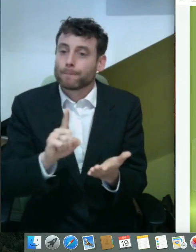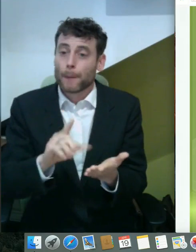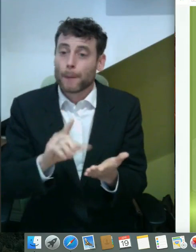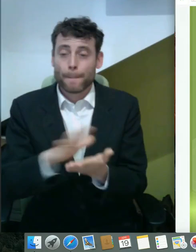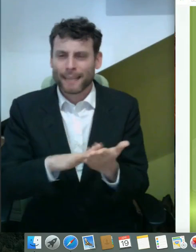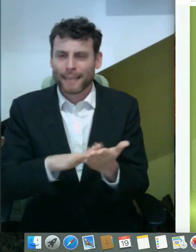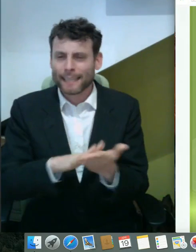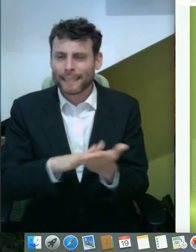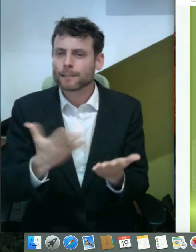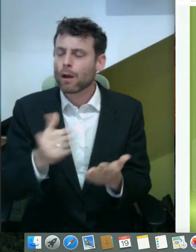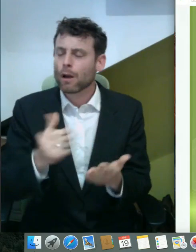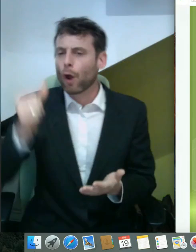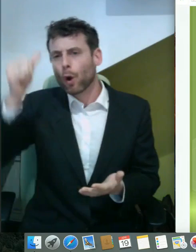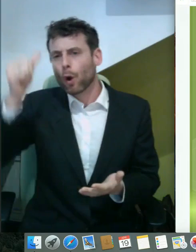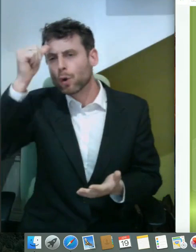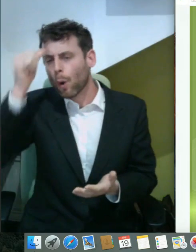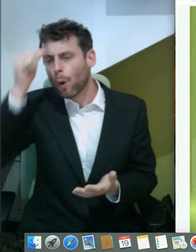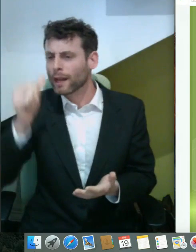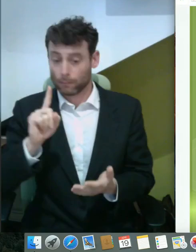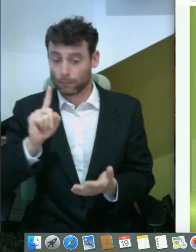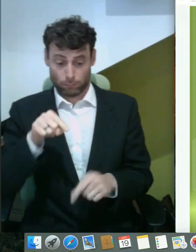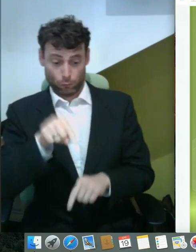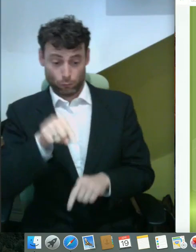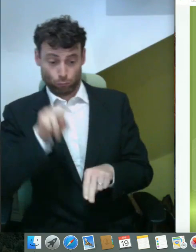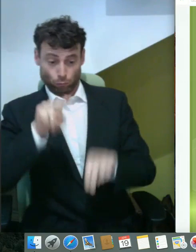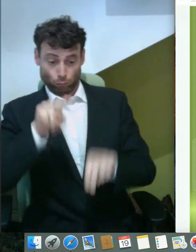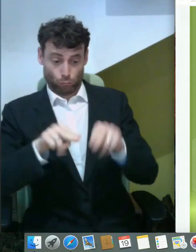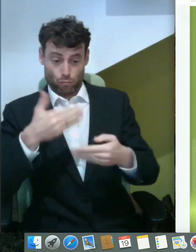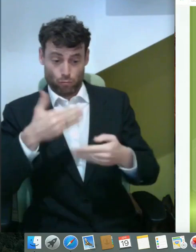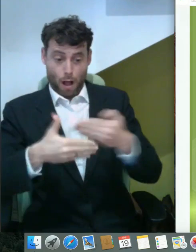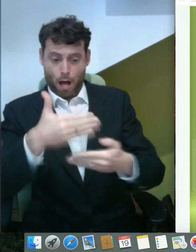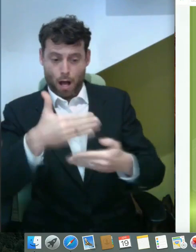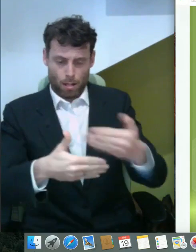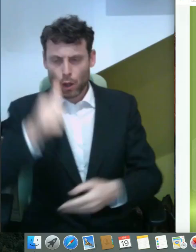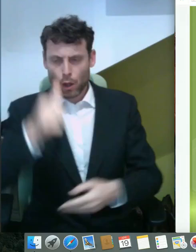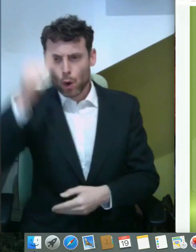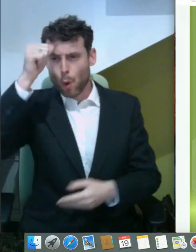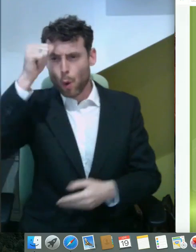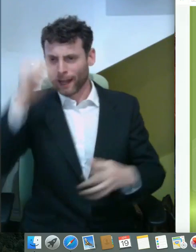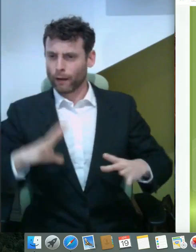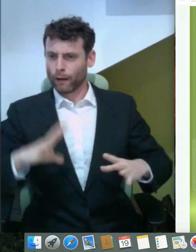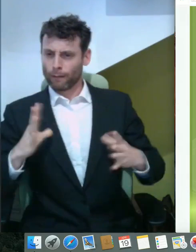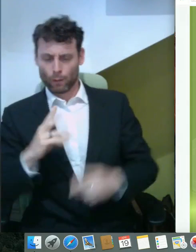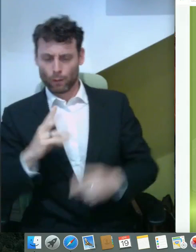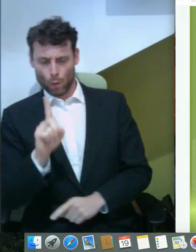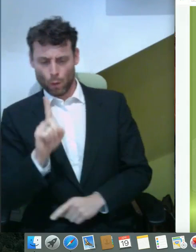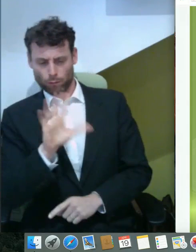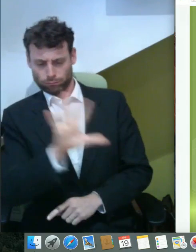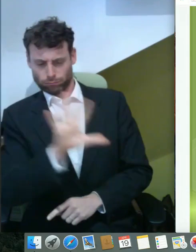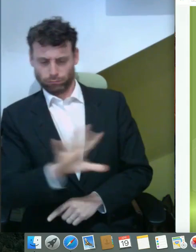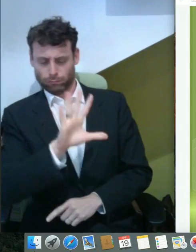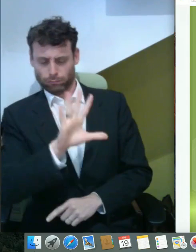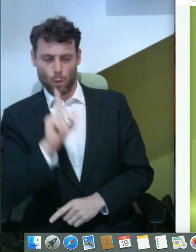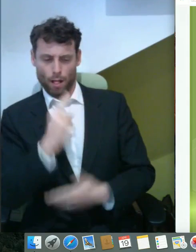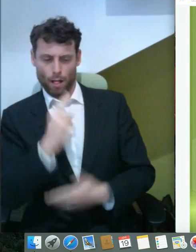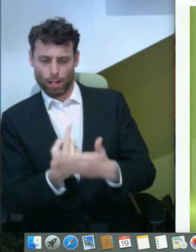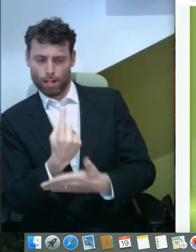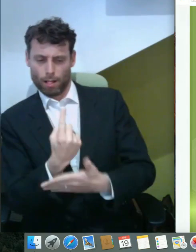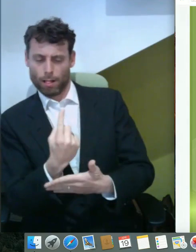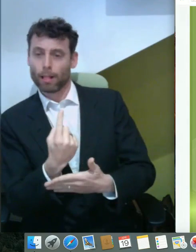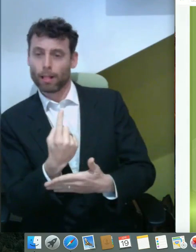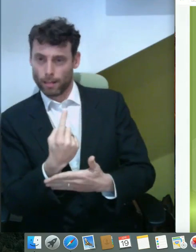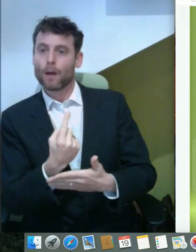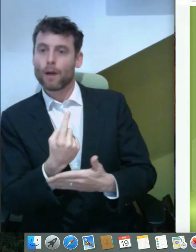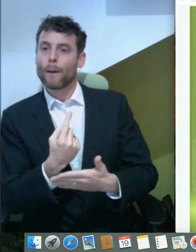knowing what some elements of the trial are going to be prior to them, prior to you